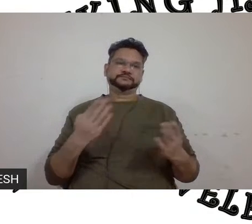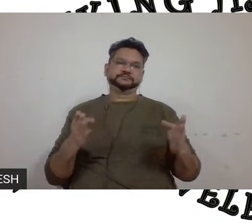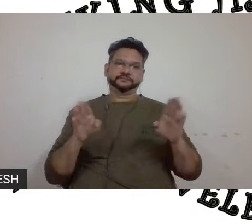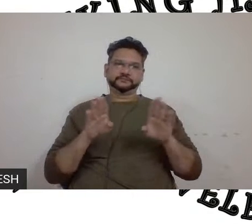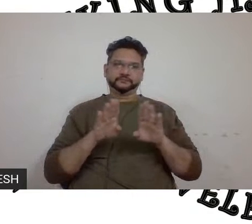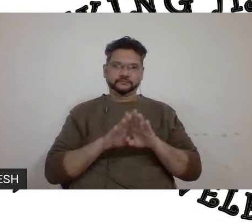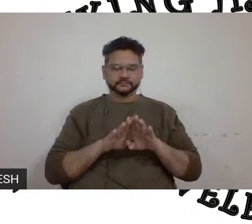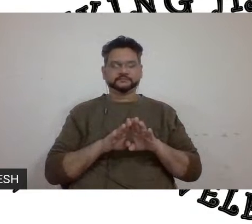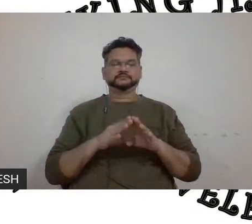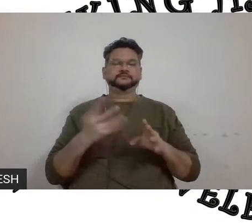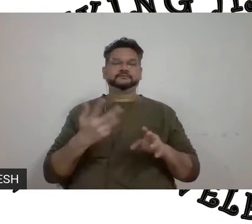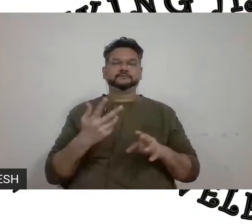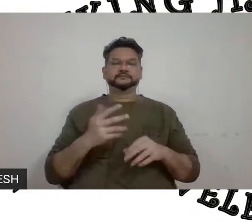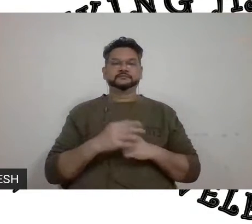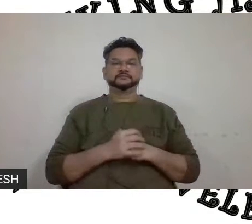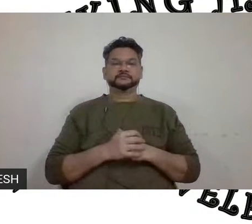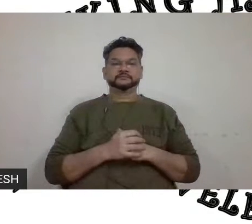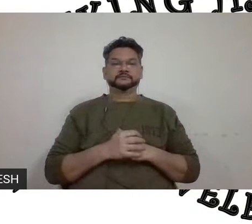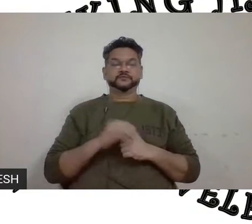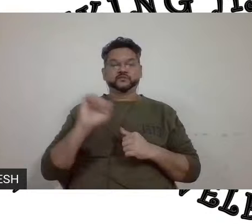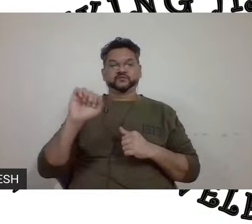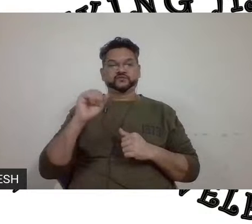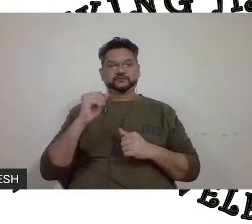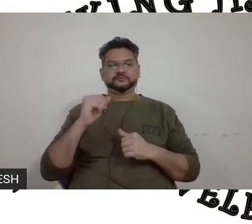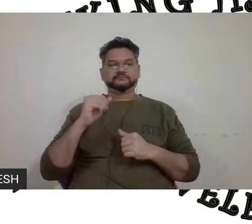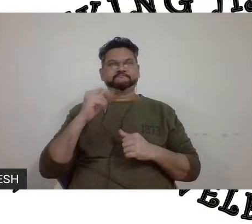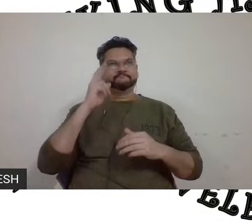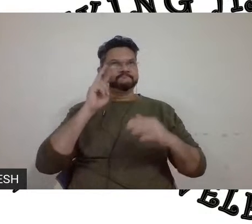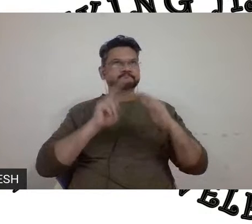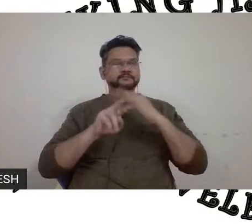views that we have to be fair